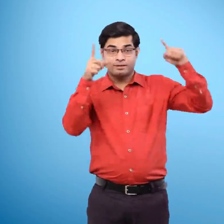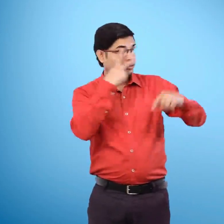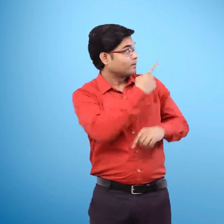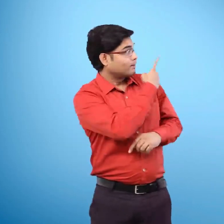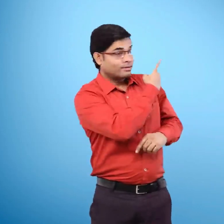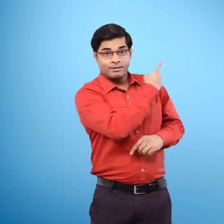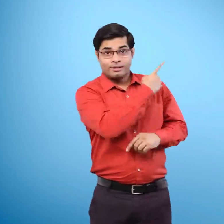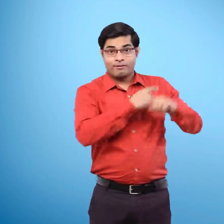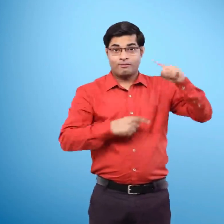Pattern A.